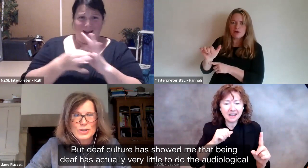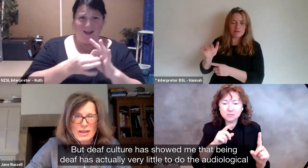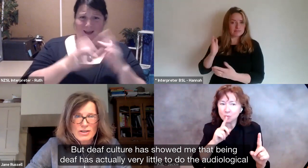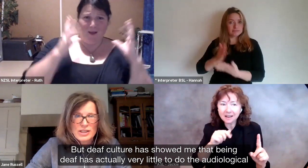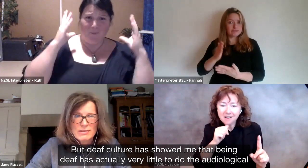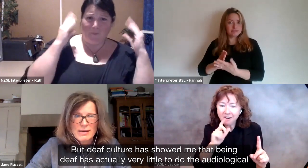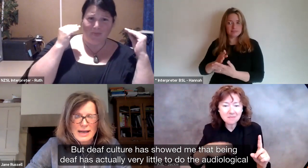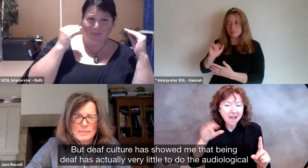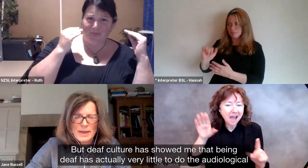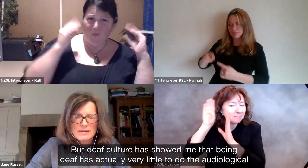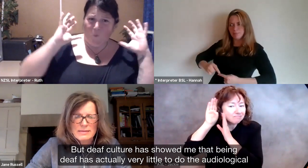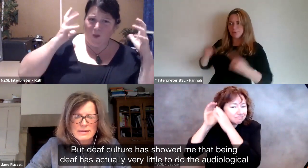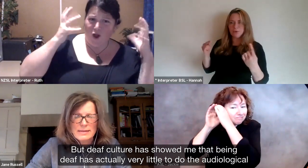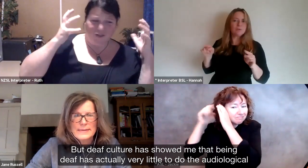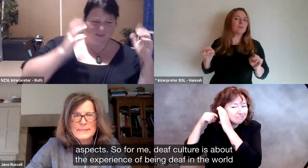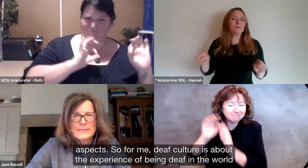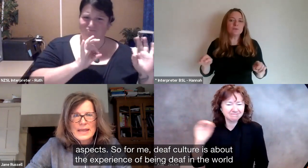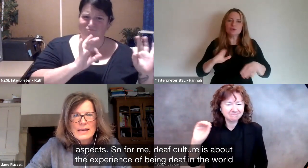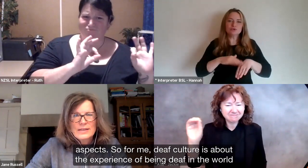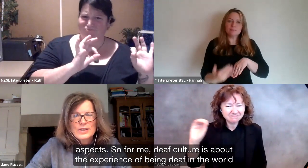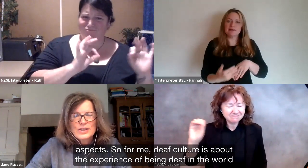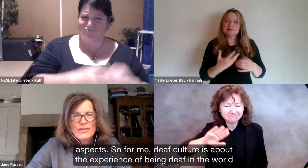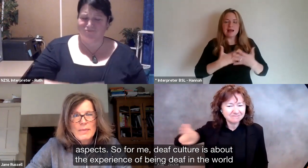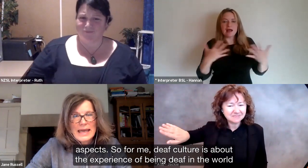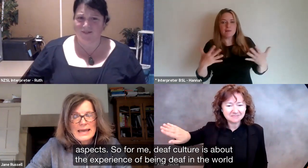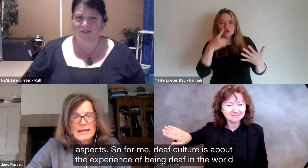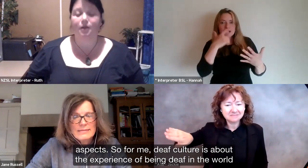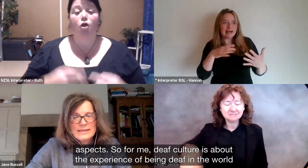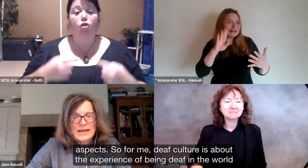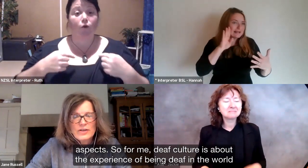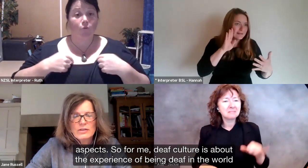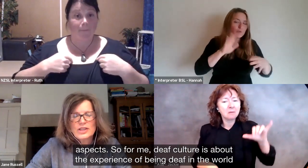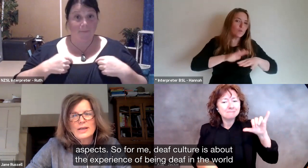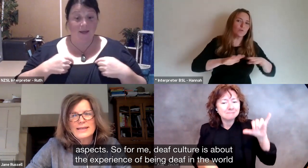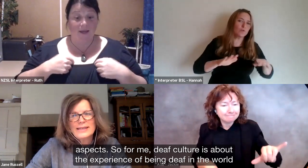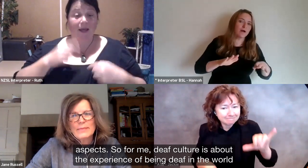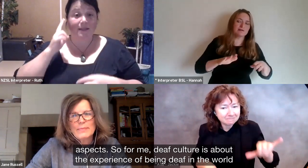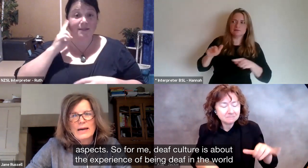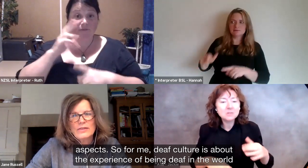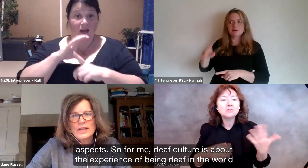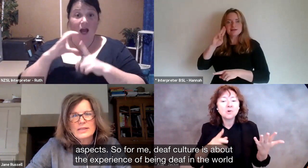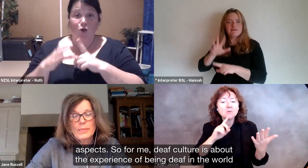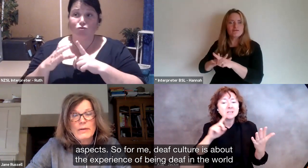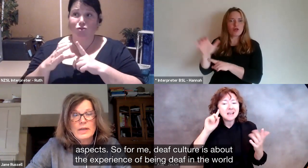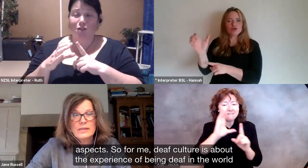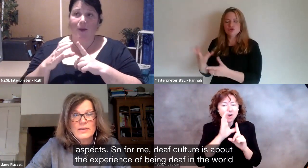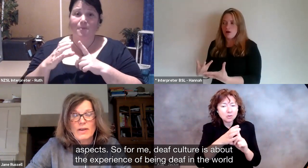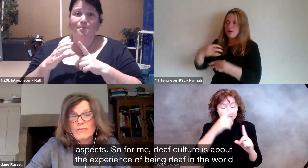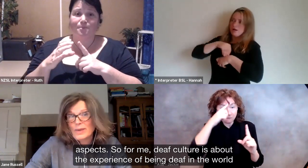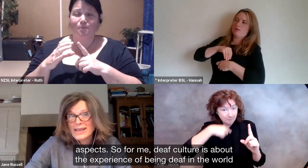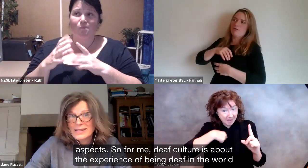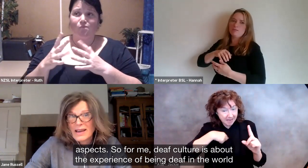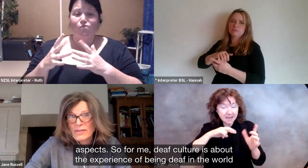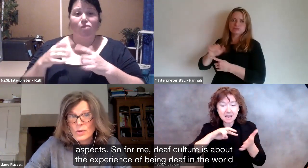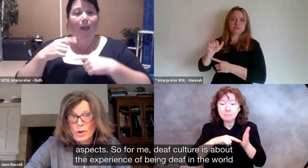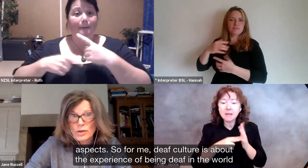audiological aspects. So for me, deaf culture is about the experience of